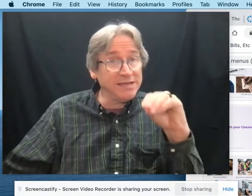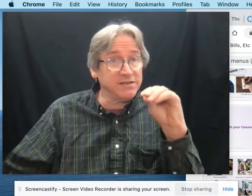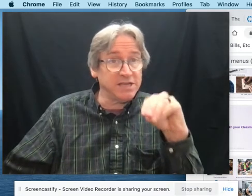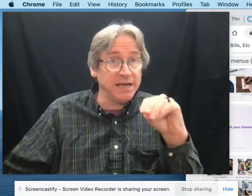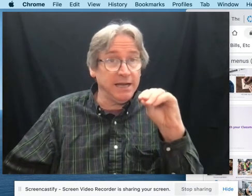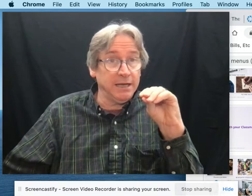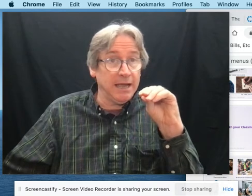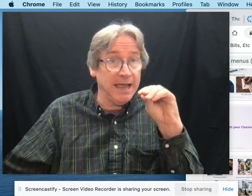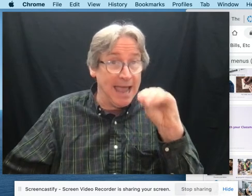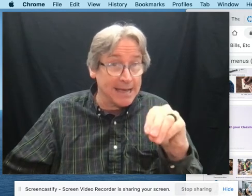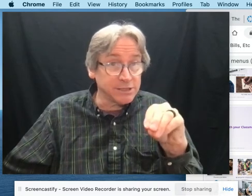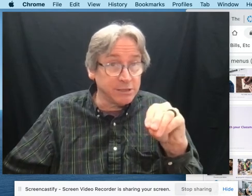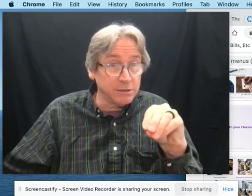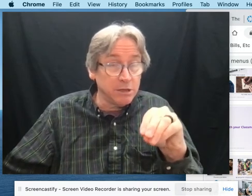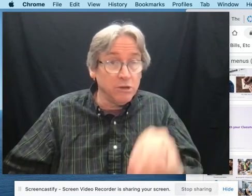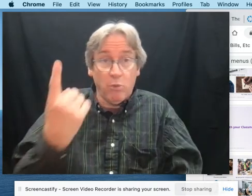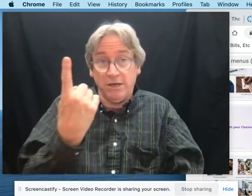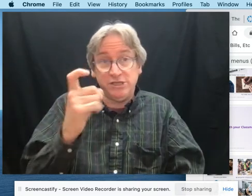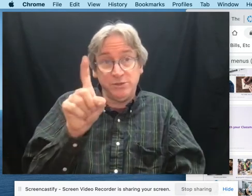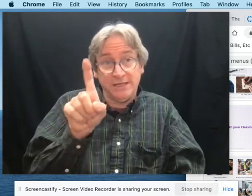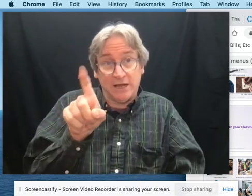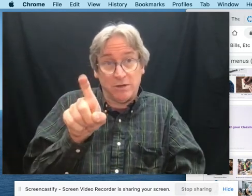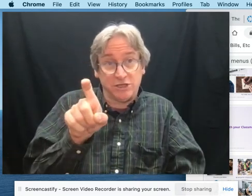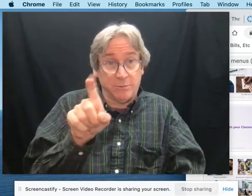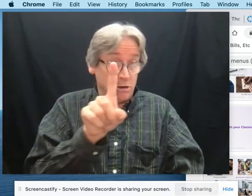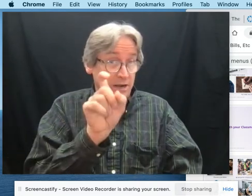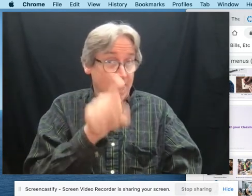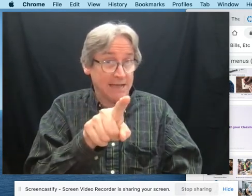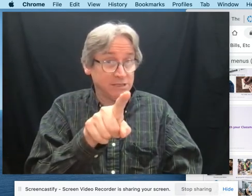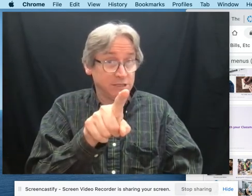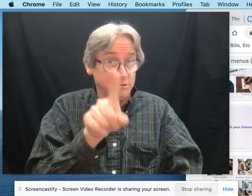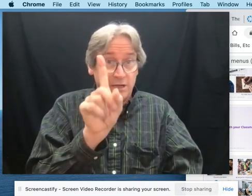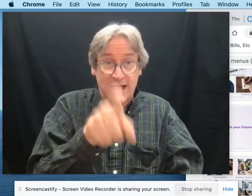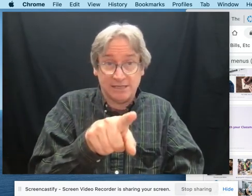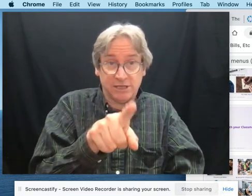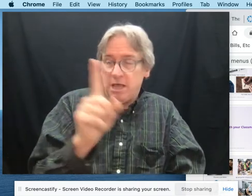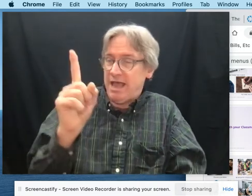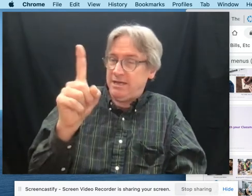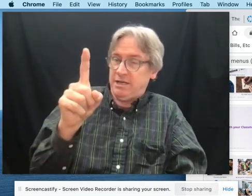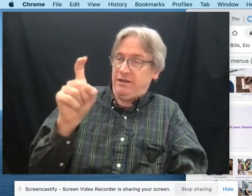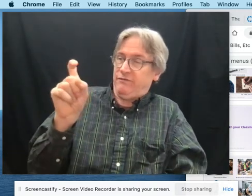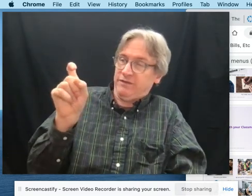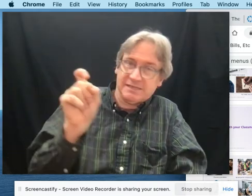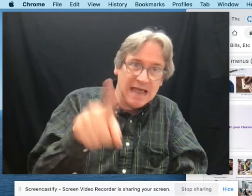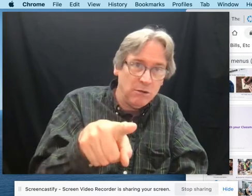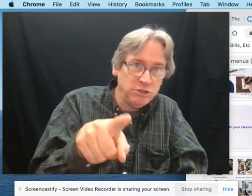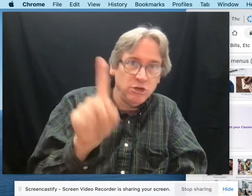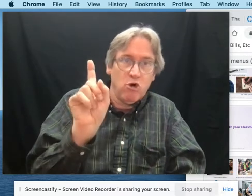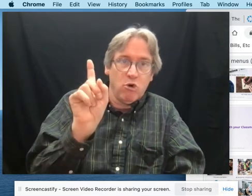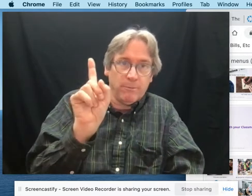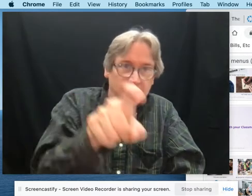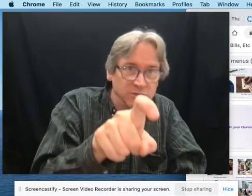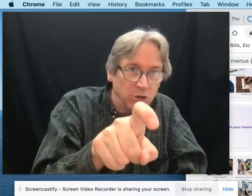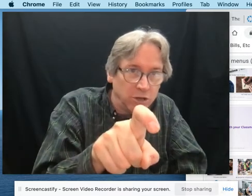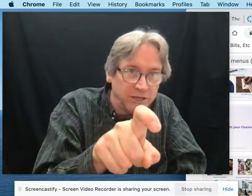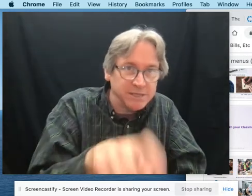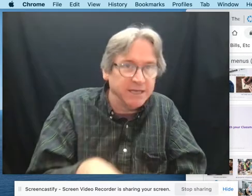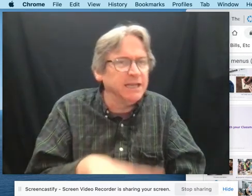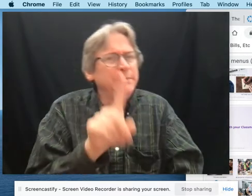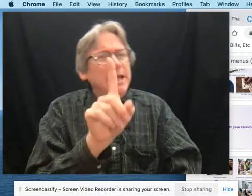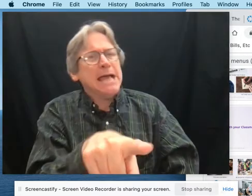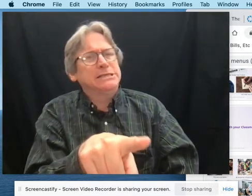two ways of signing ask. The one is using that question mark, ask, and it flicks out or it becomes a